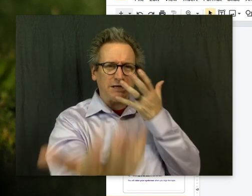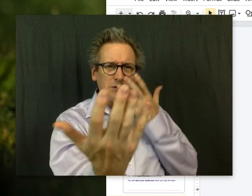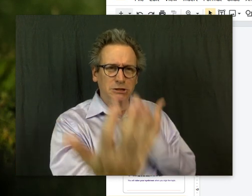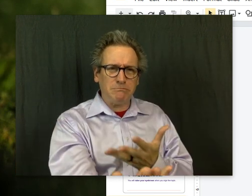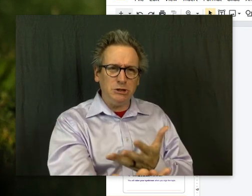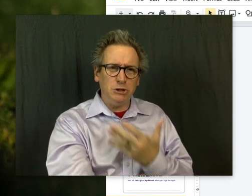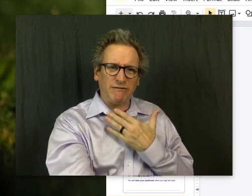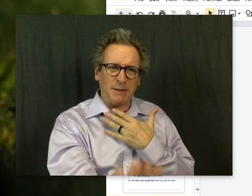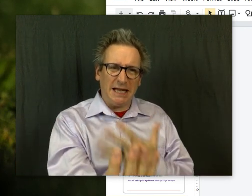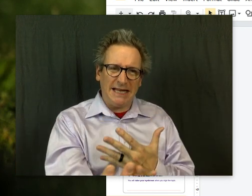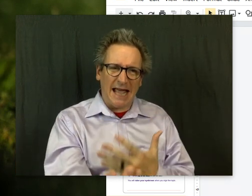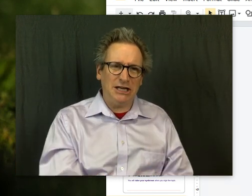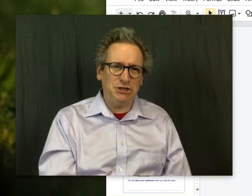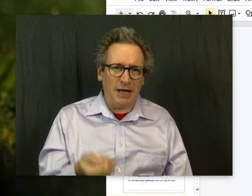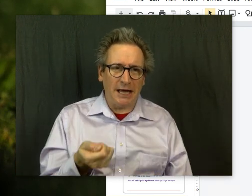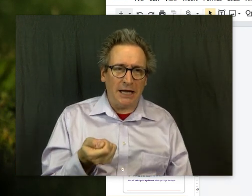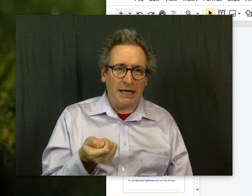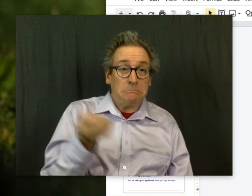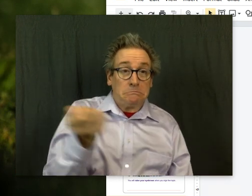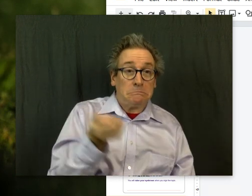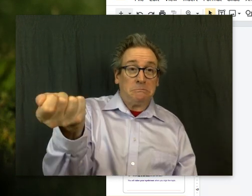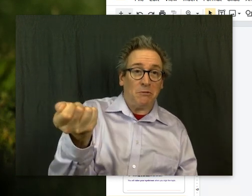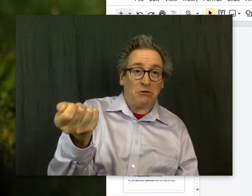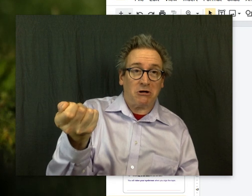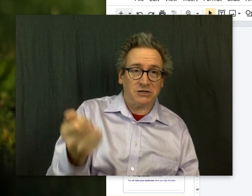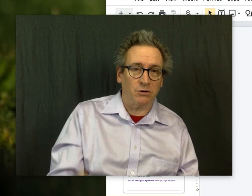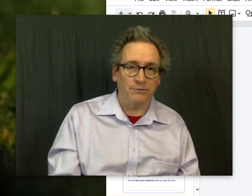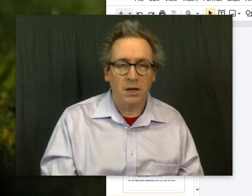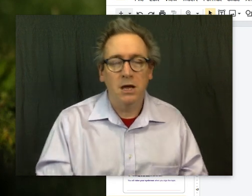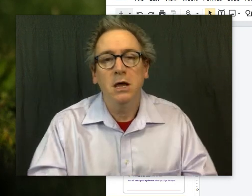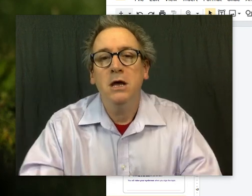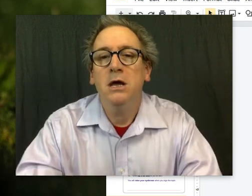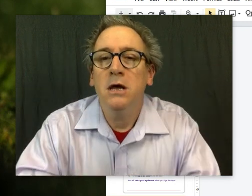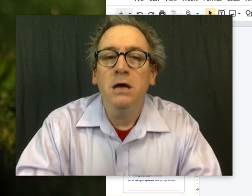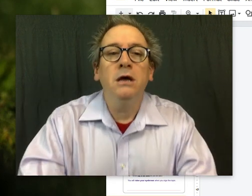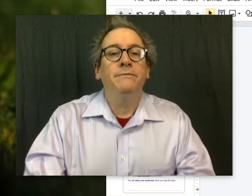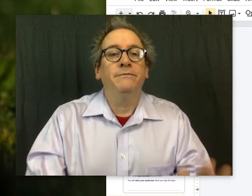have to be engaged. You can't from across the room.